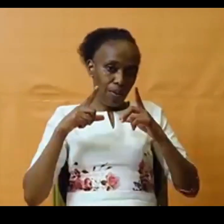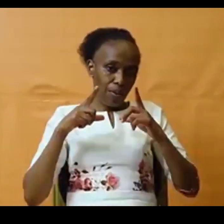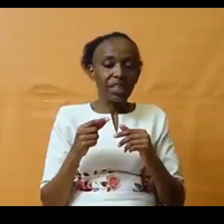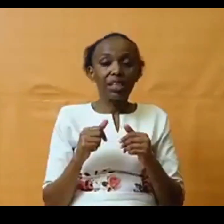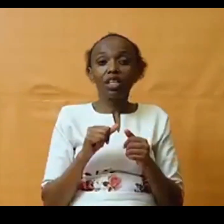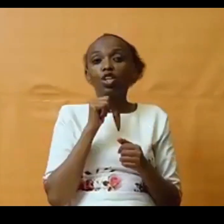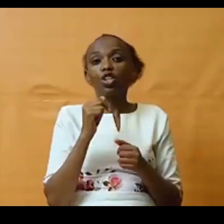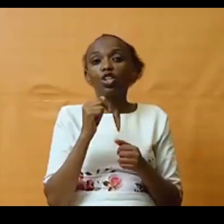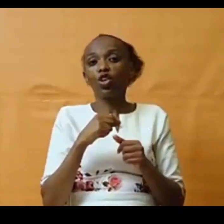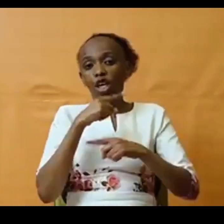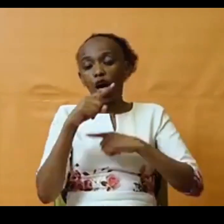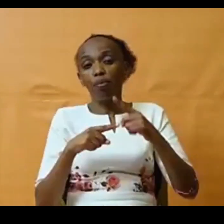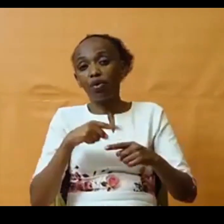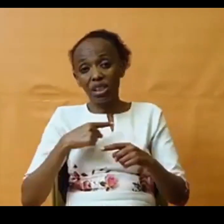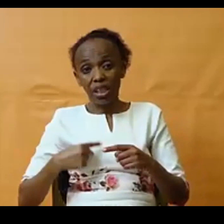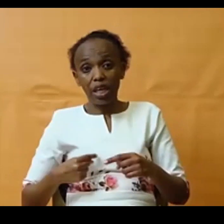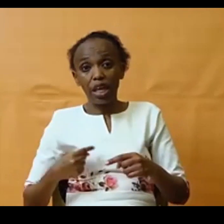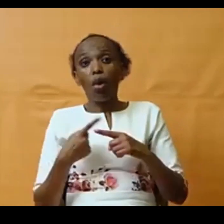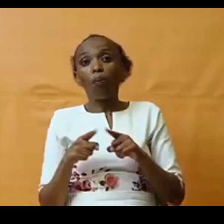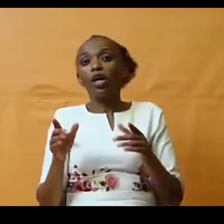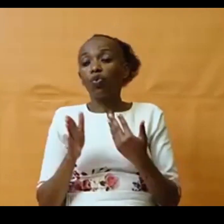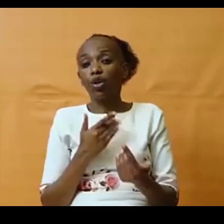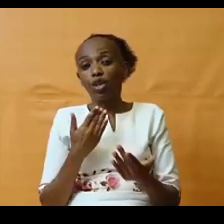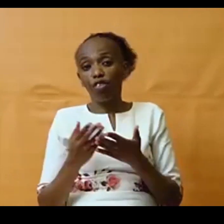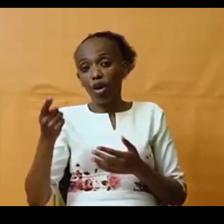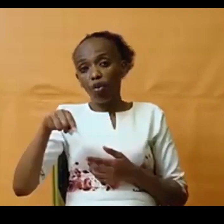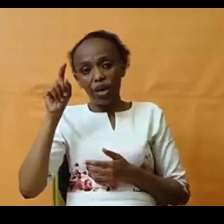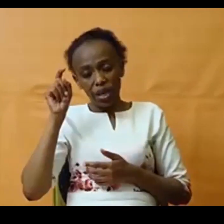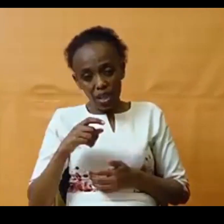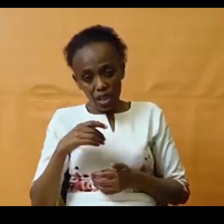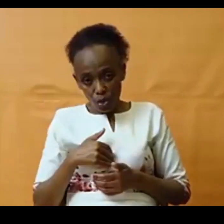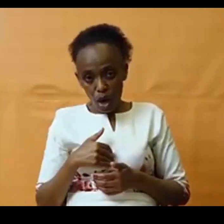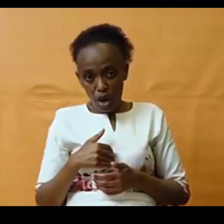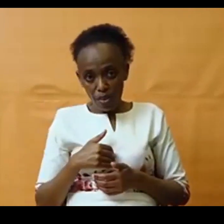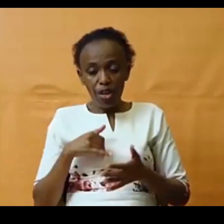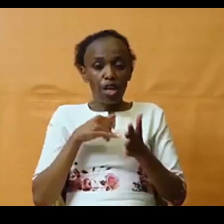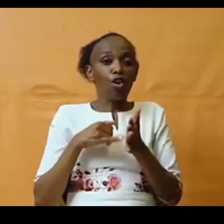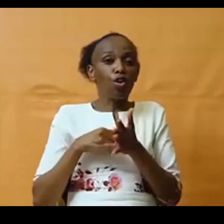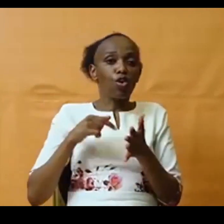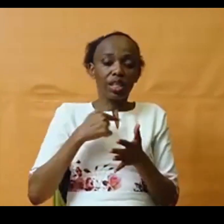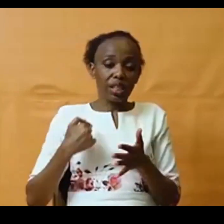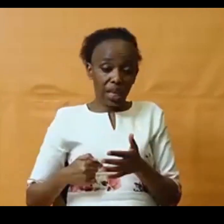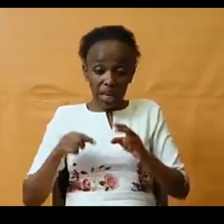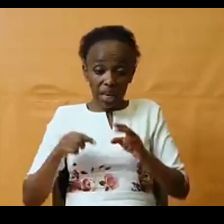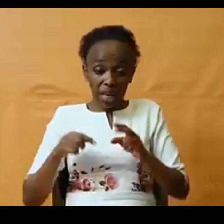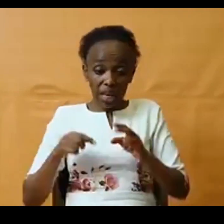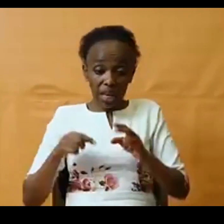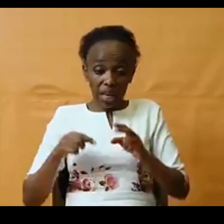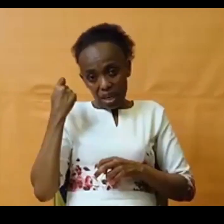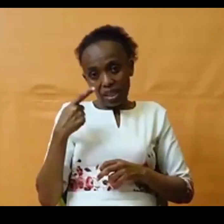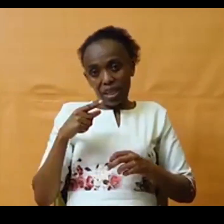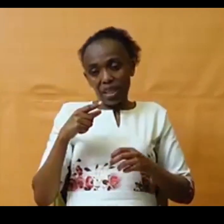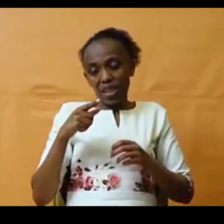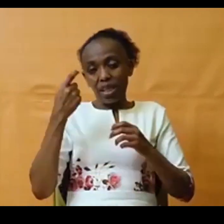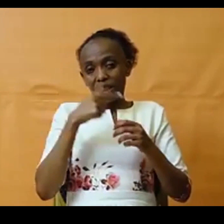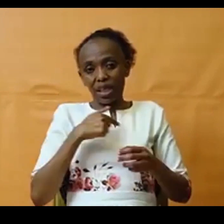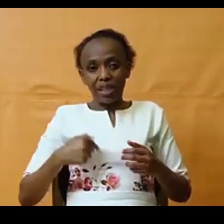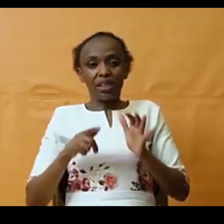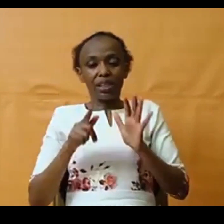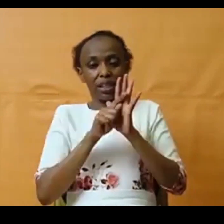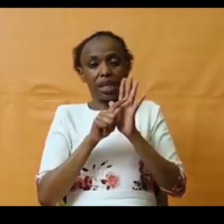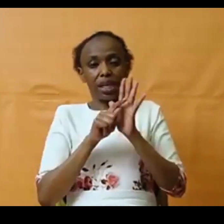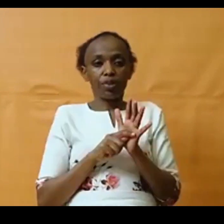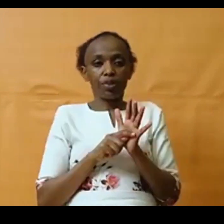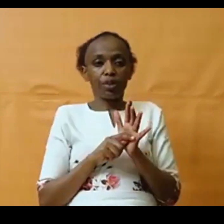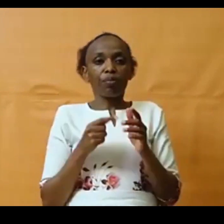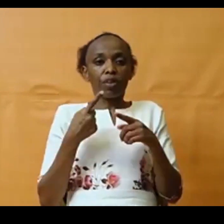China, whatever it is. We definitely need to include China in our analysis, understand Chinese loans through transparency, etc. But